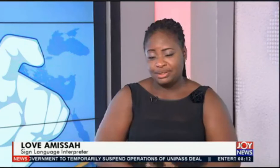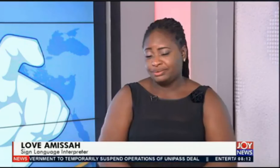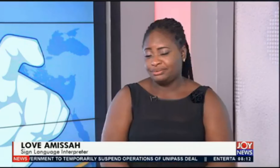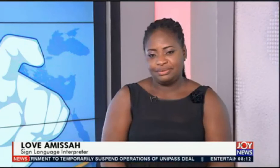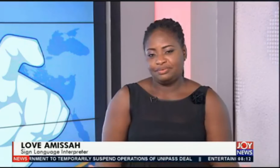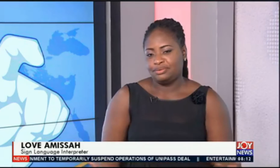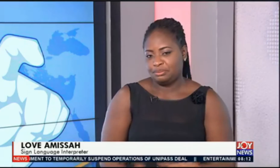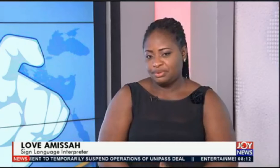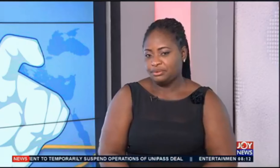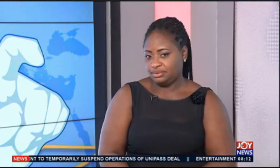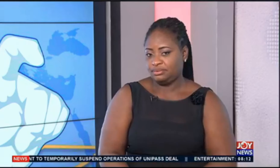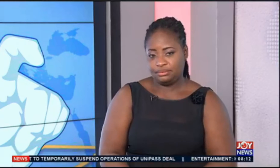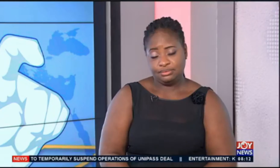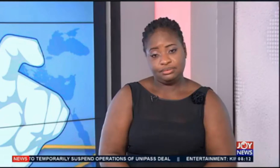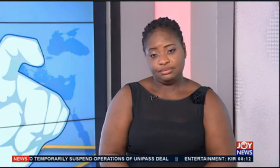proud.